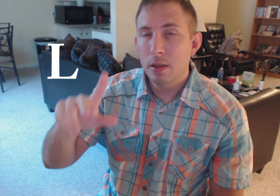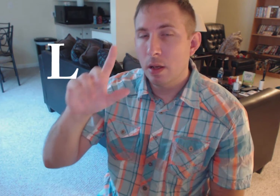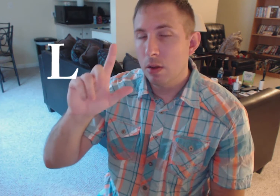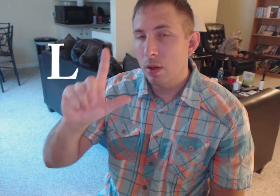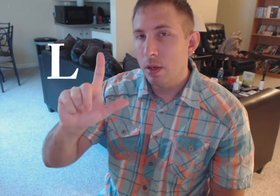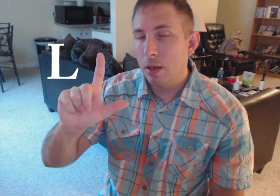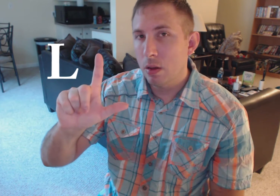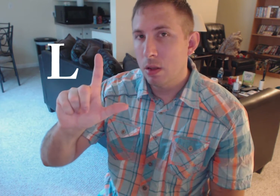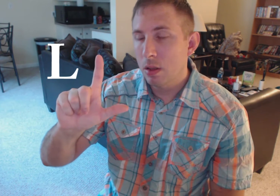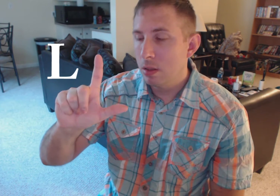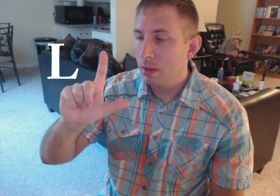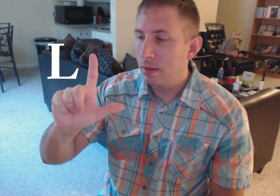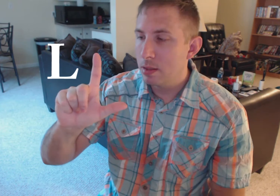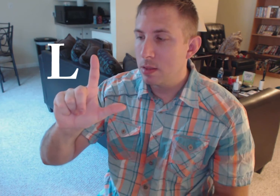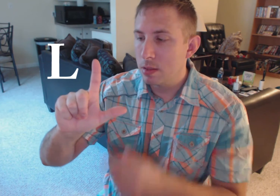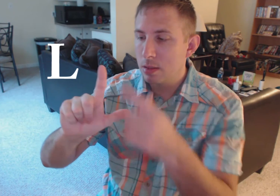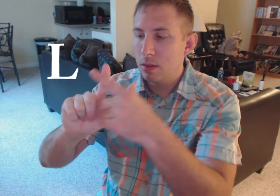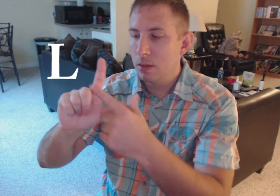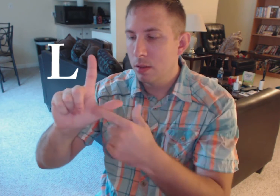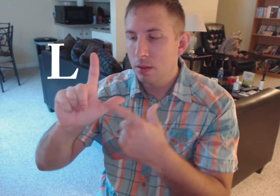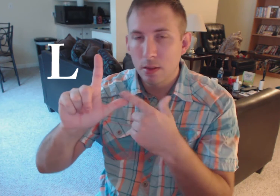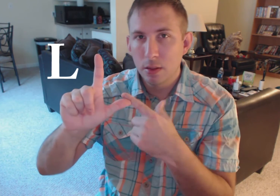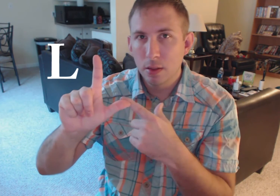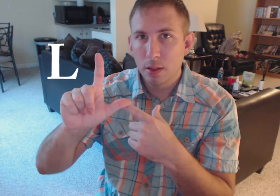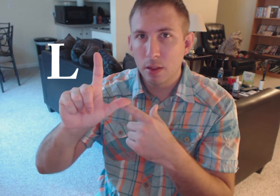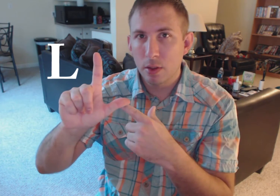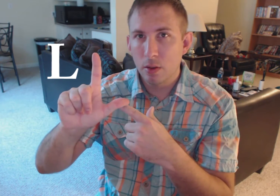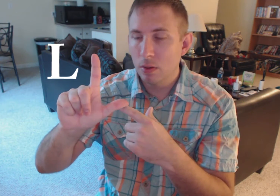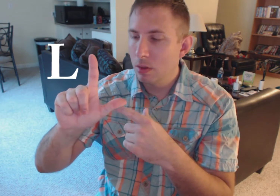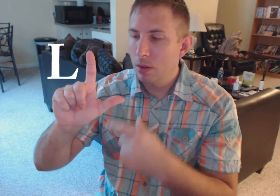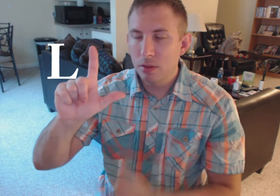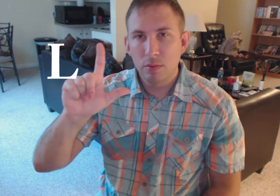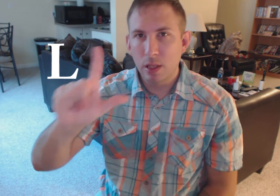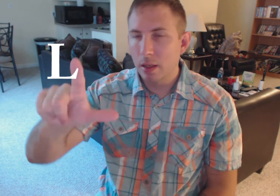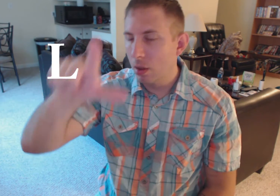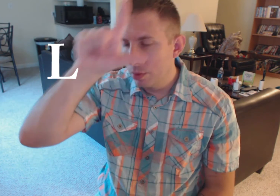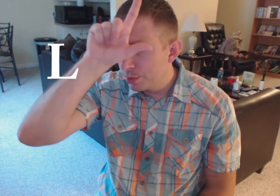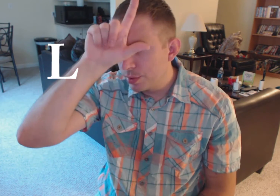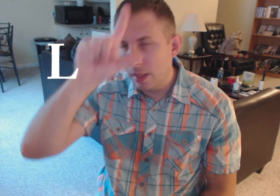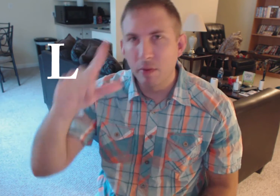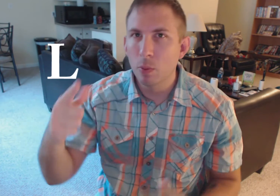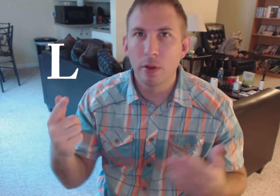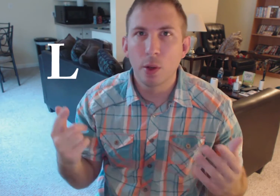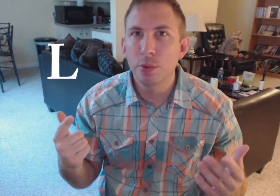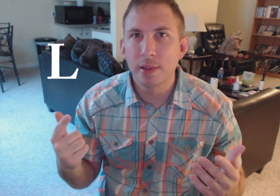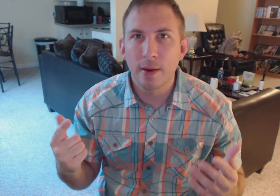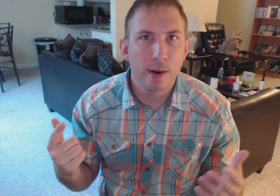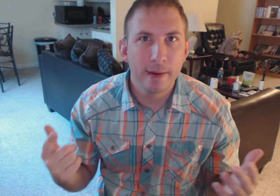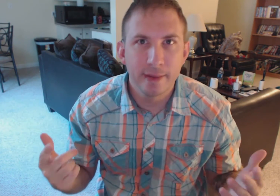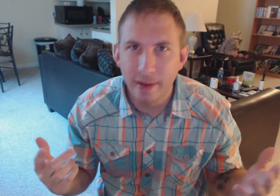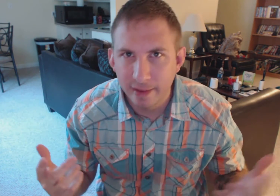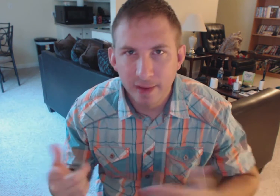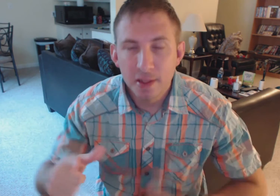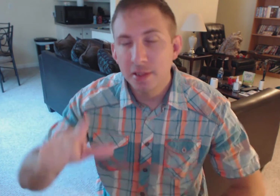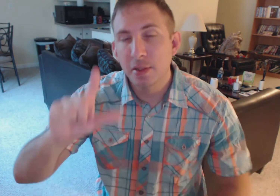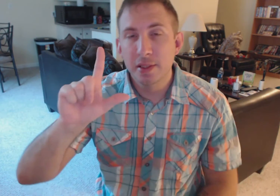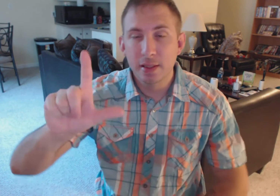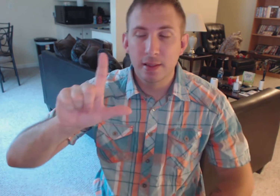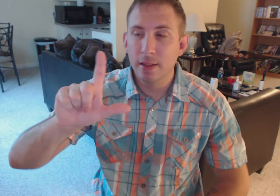Now letter L, like this. Letter L. It's like a loser. Everyone knows that, right? So this is